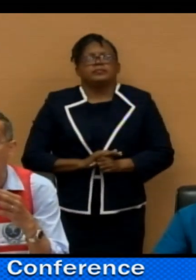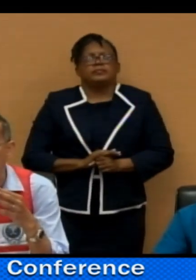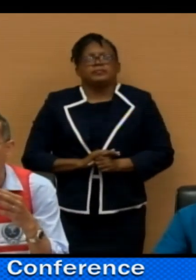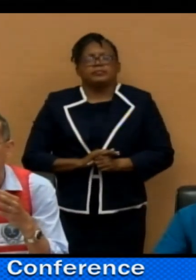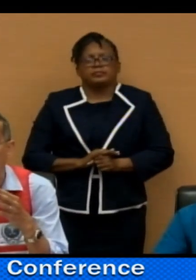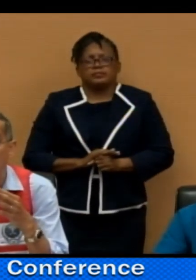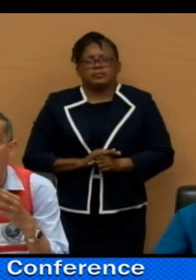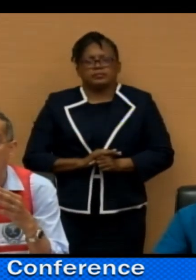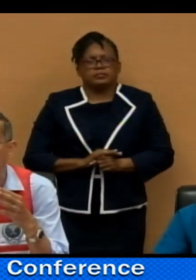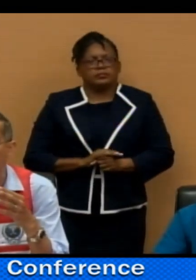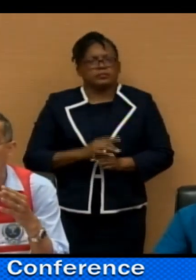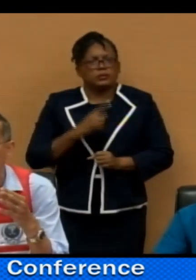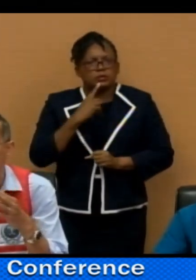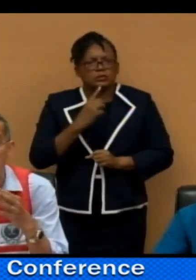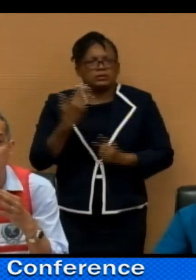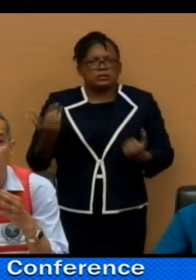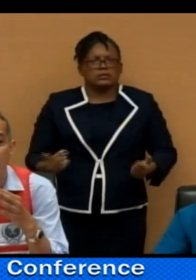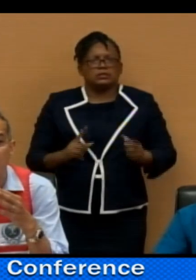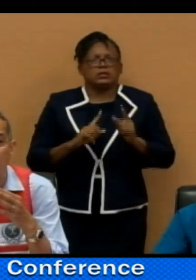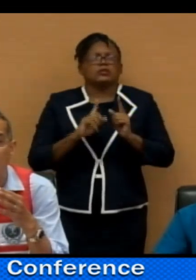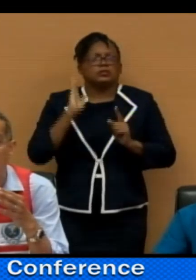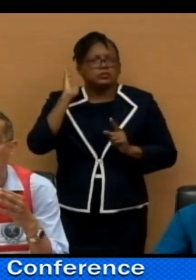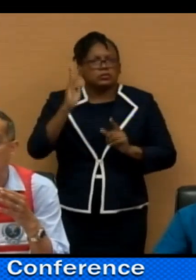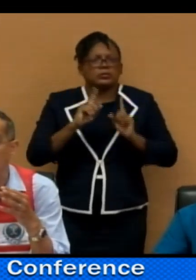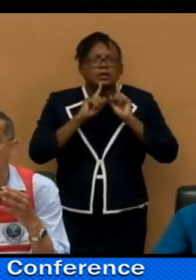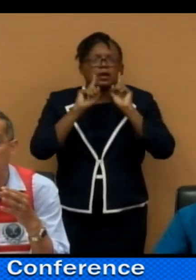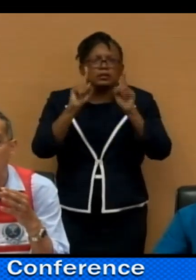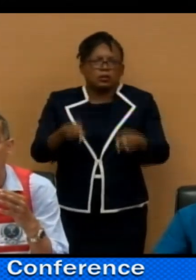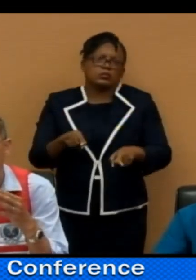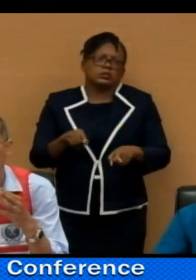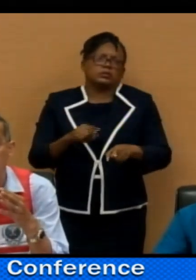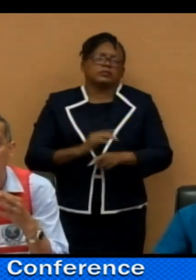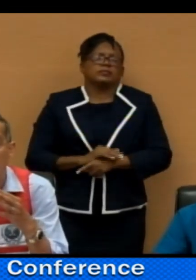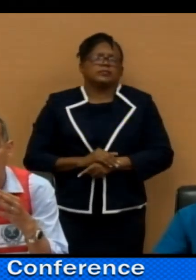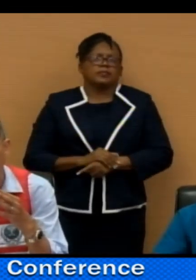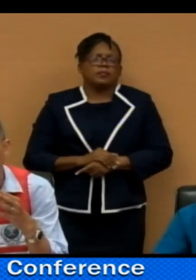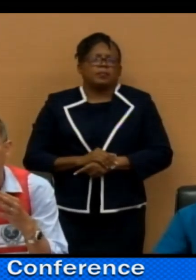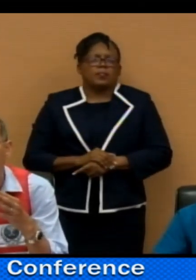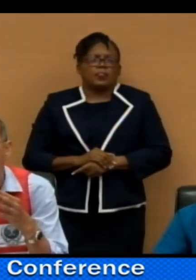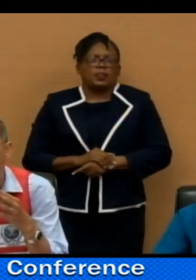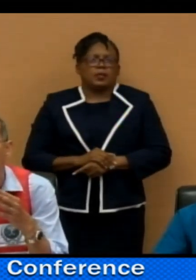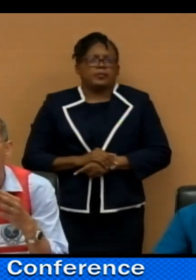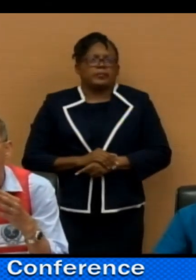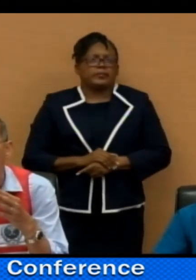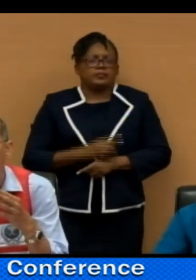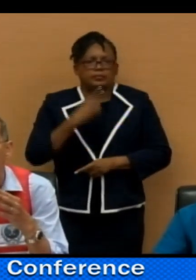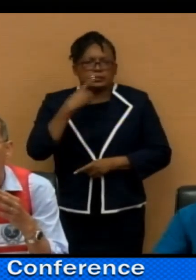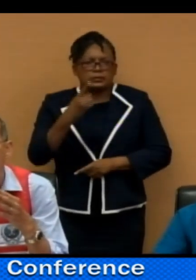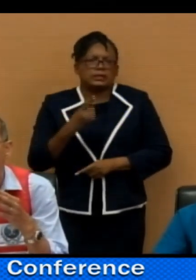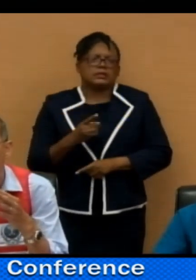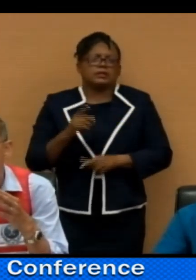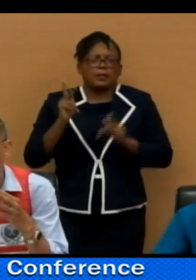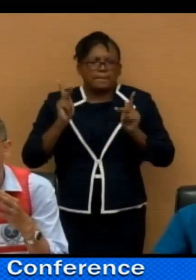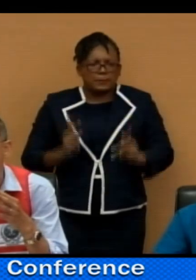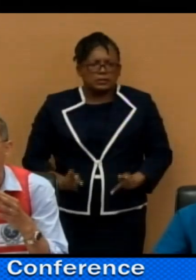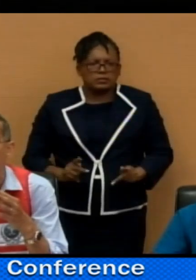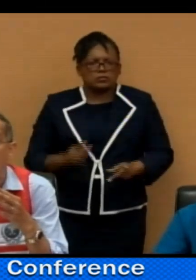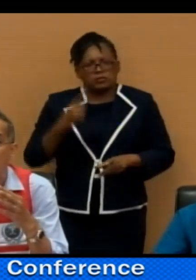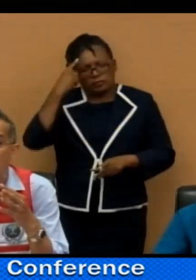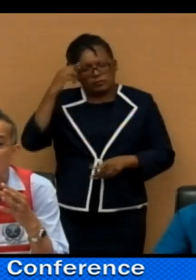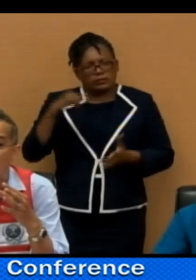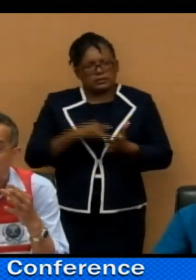be announcing and putting those measures in place and giving people further notice in order for it to happen. Thankfully,